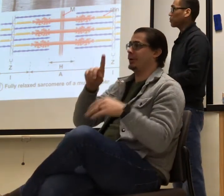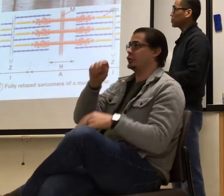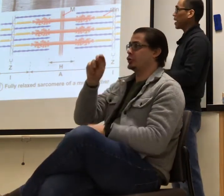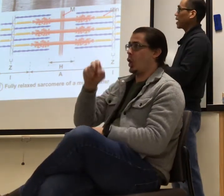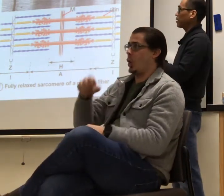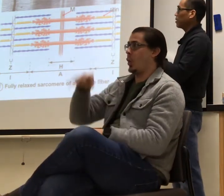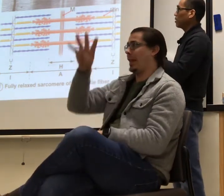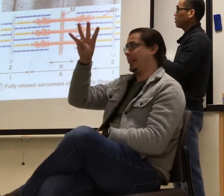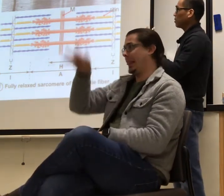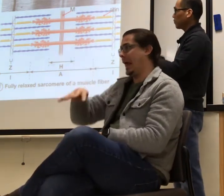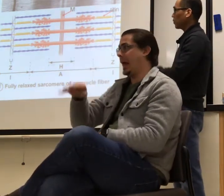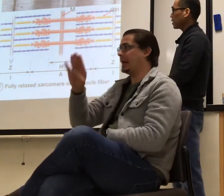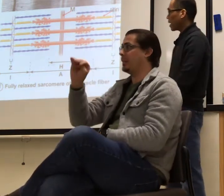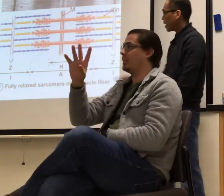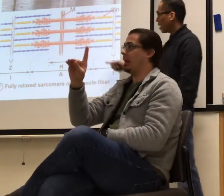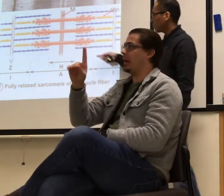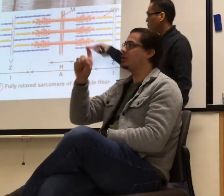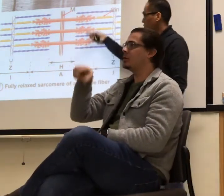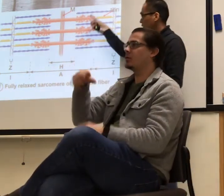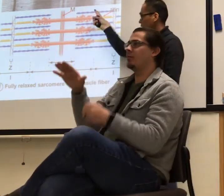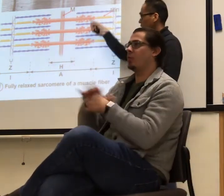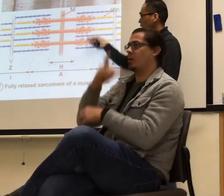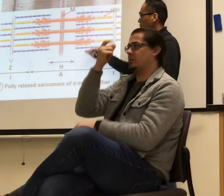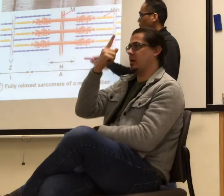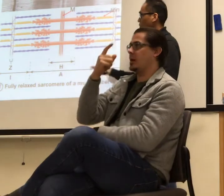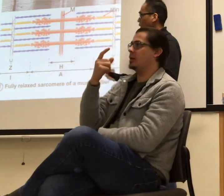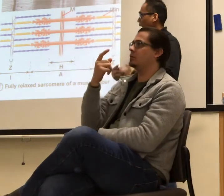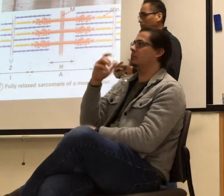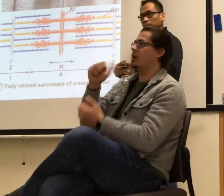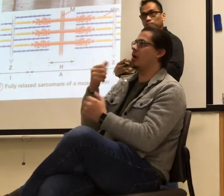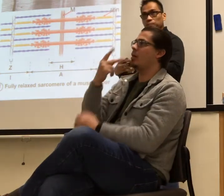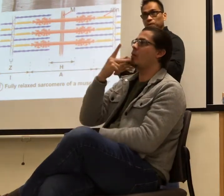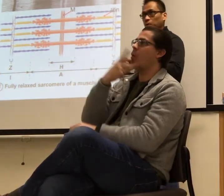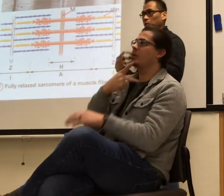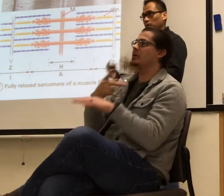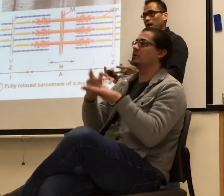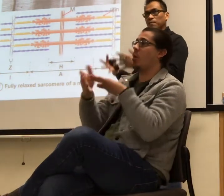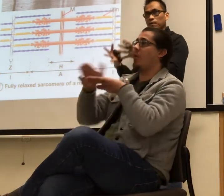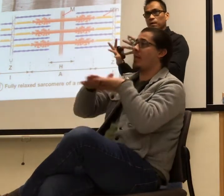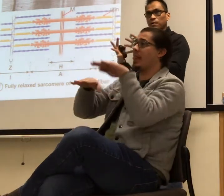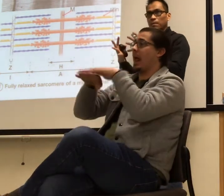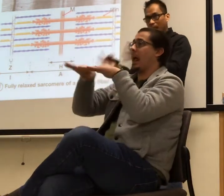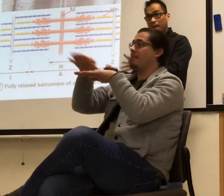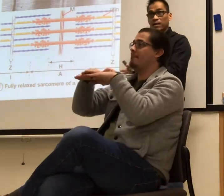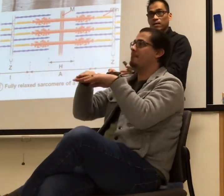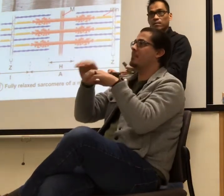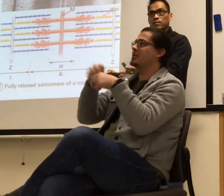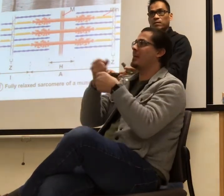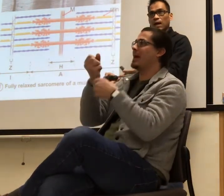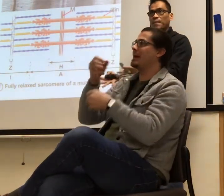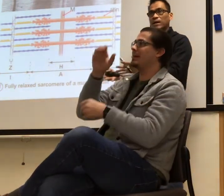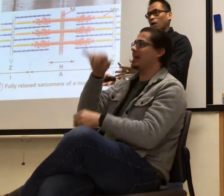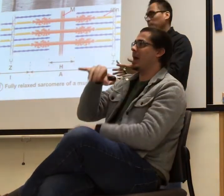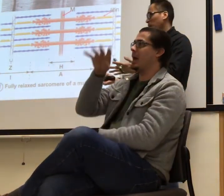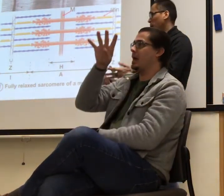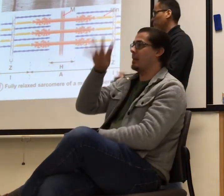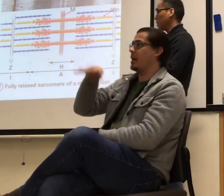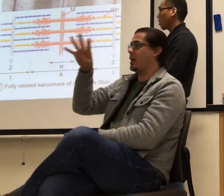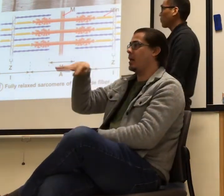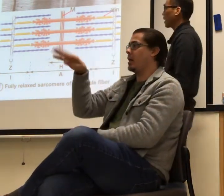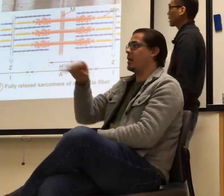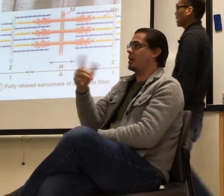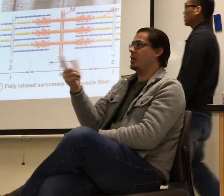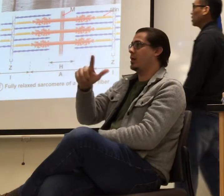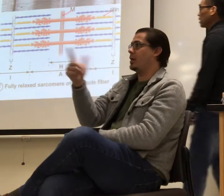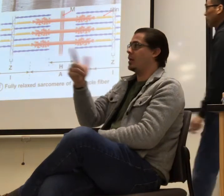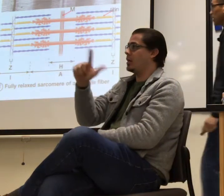that we have to understand to fully get how the proteins overlap to create the banding, light band, dark band, light band,